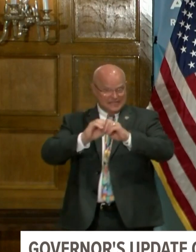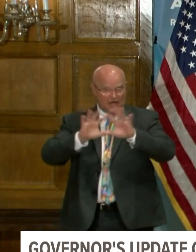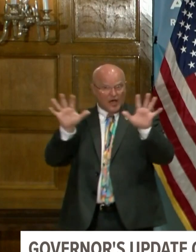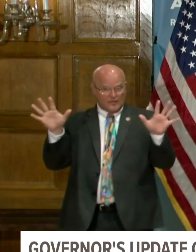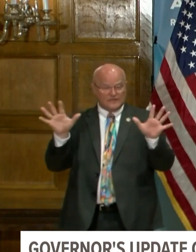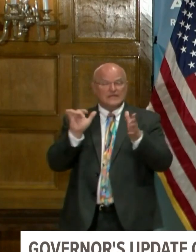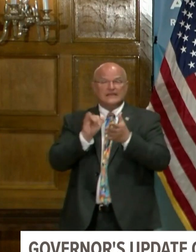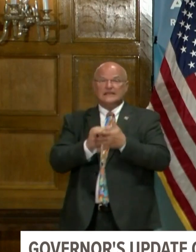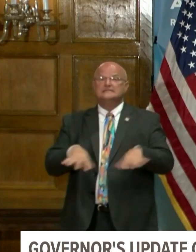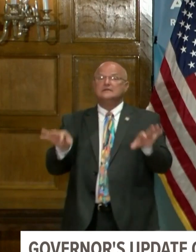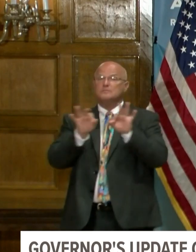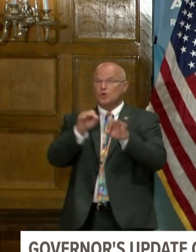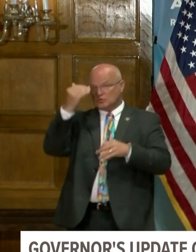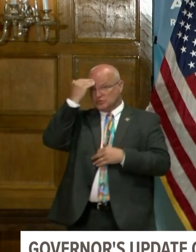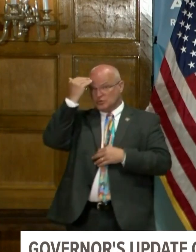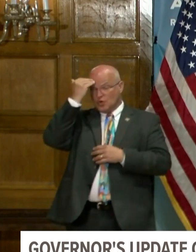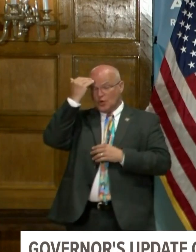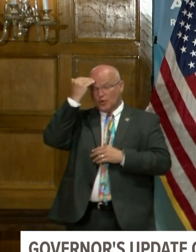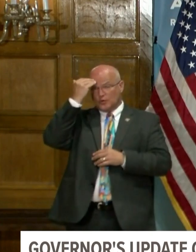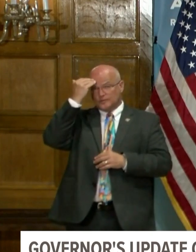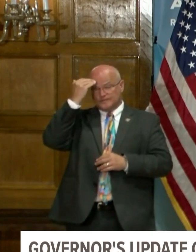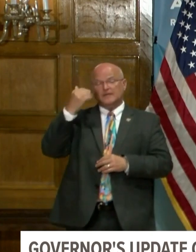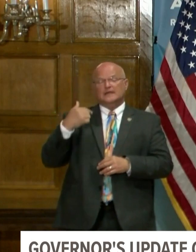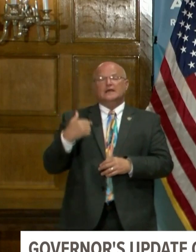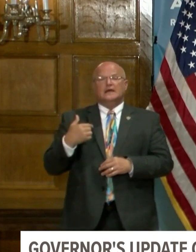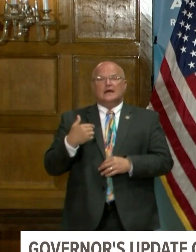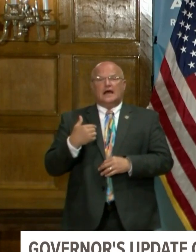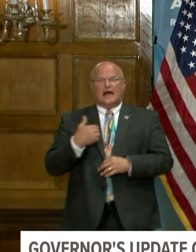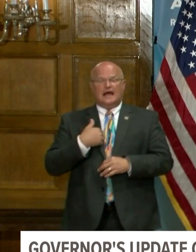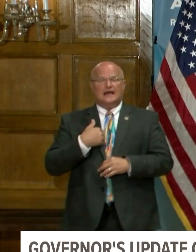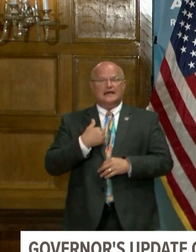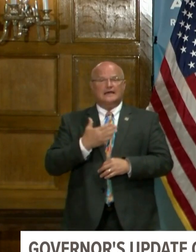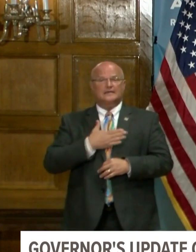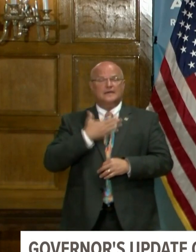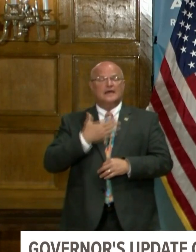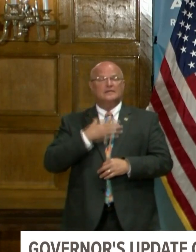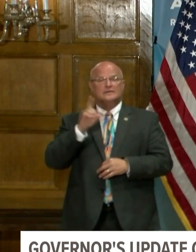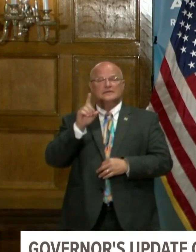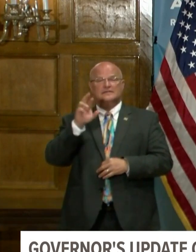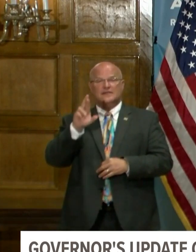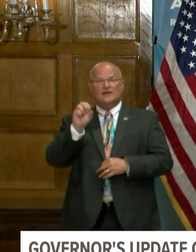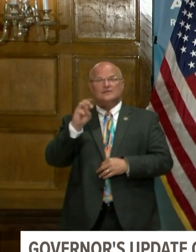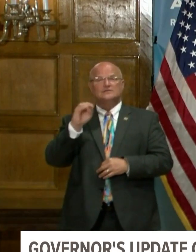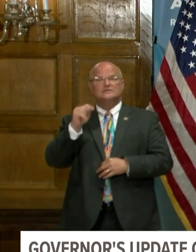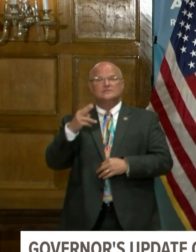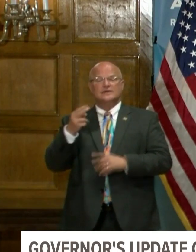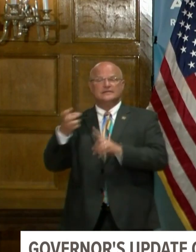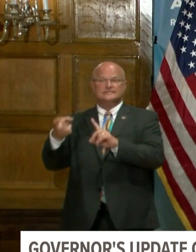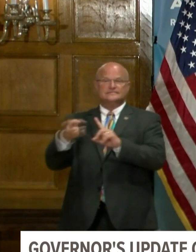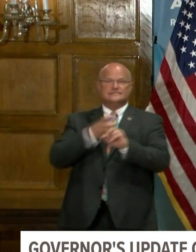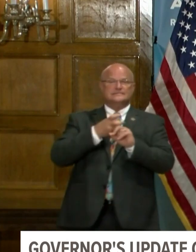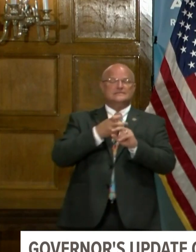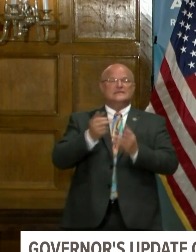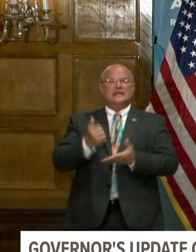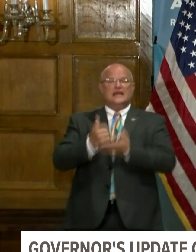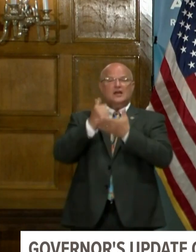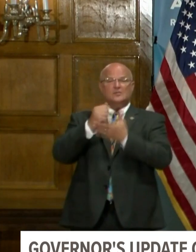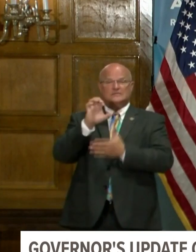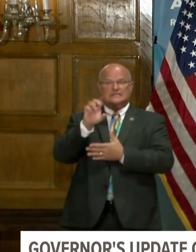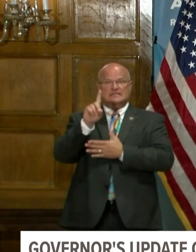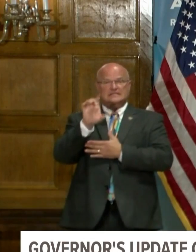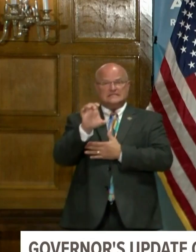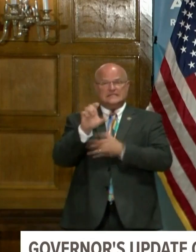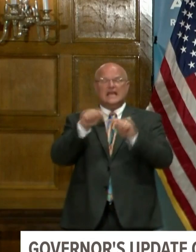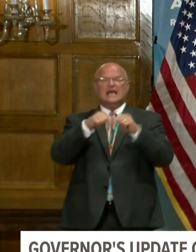obviously that is important to know. And I'm pleased that Dr. Smith has solicited the help of the CDC, which should have